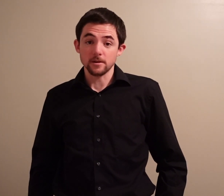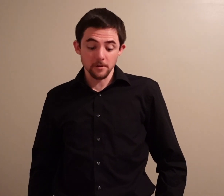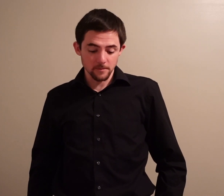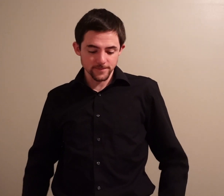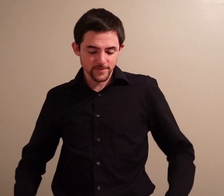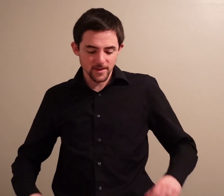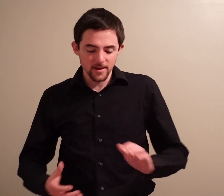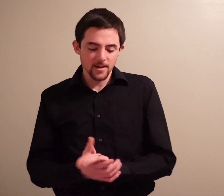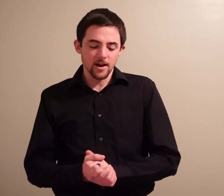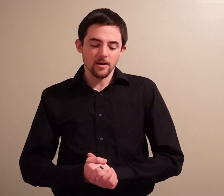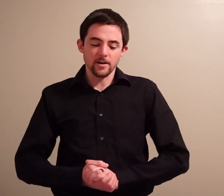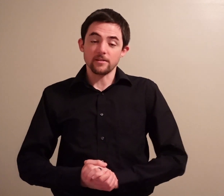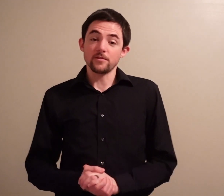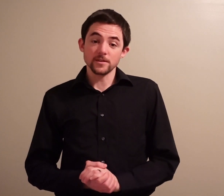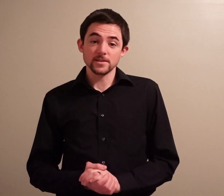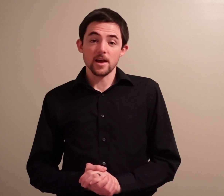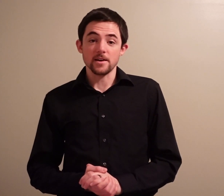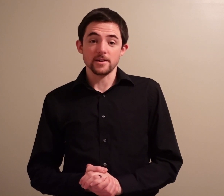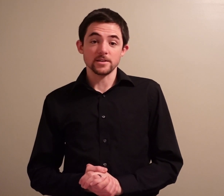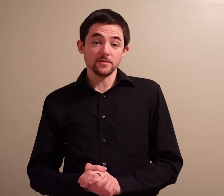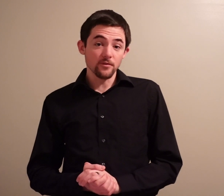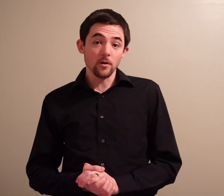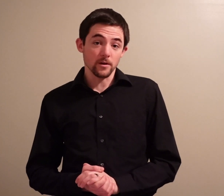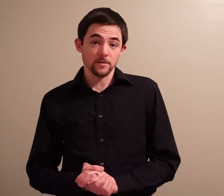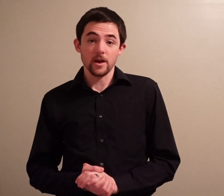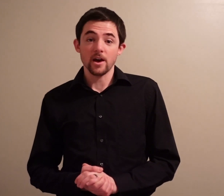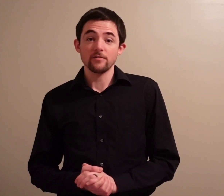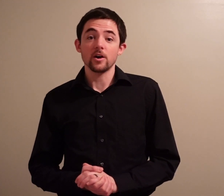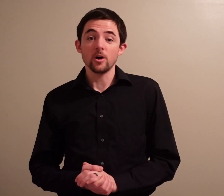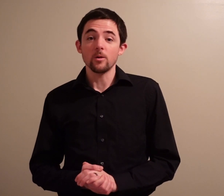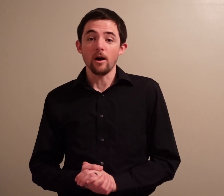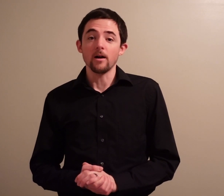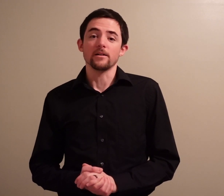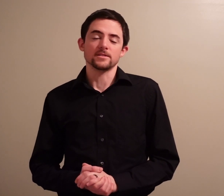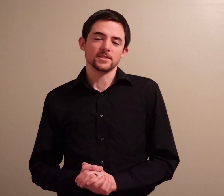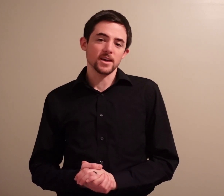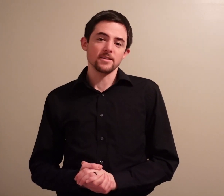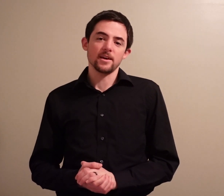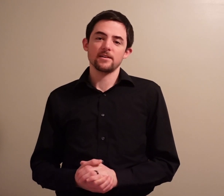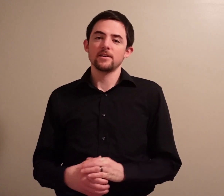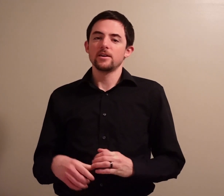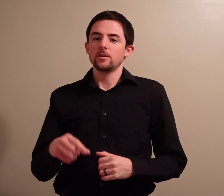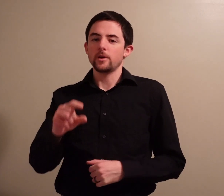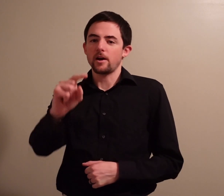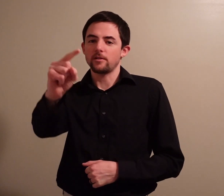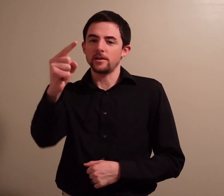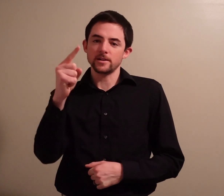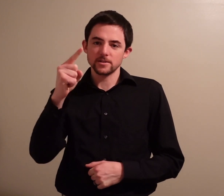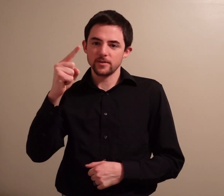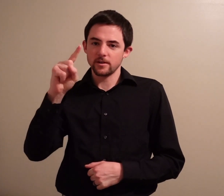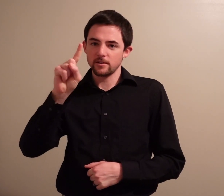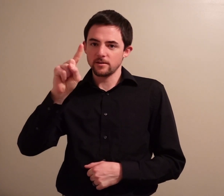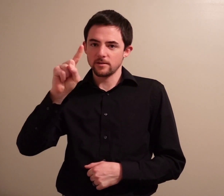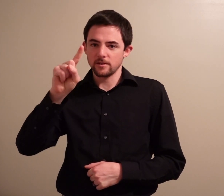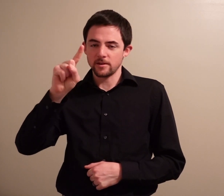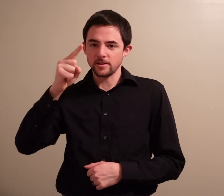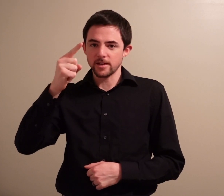started. Alright, the first sign is for, F-O-R. To sign that, we have our index finger in this hand